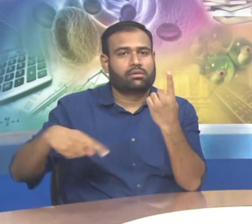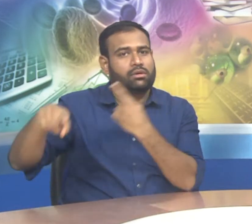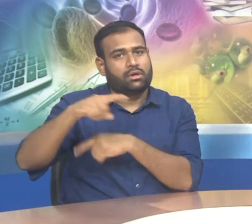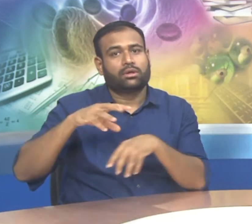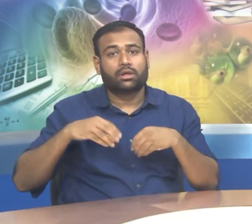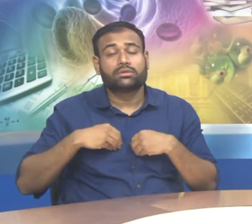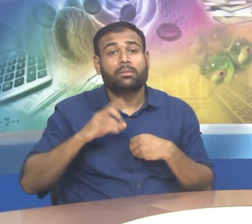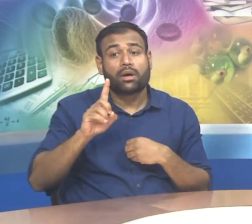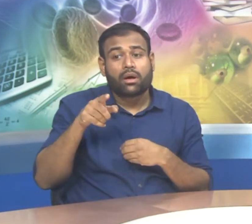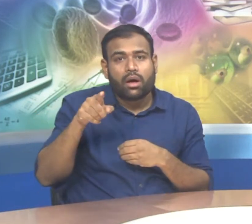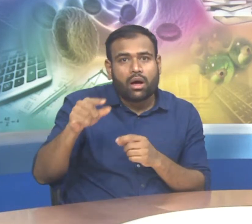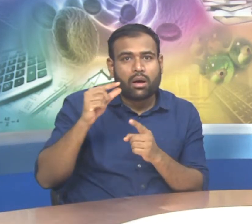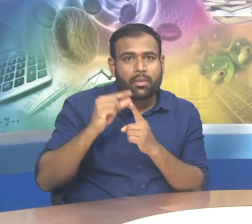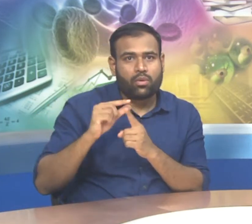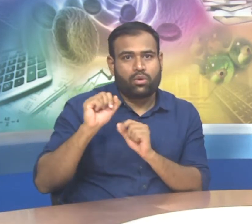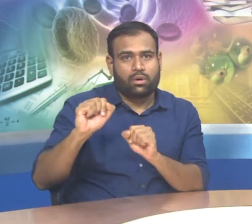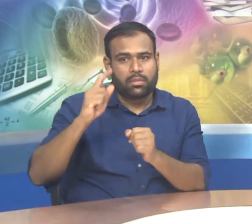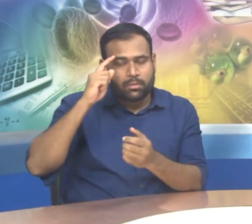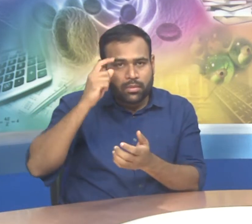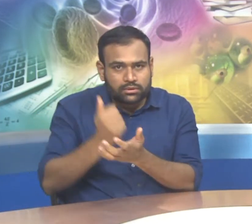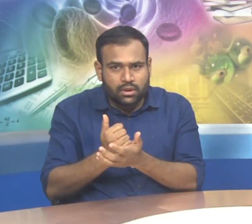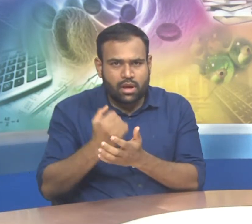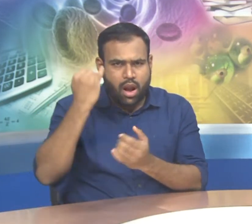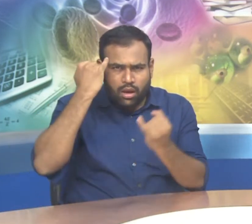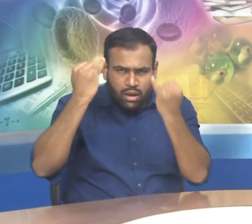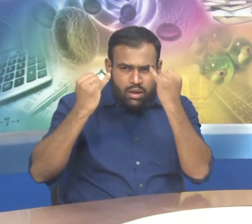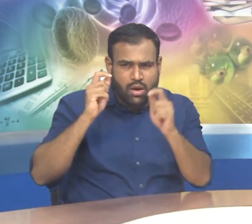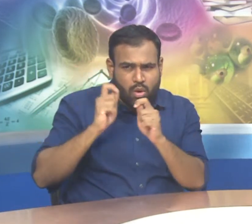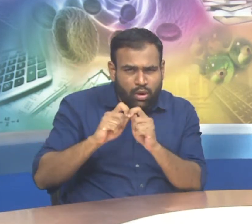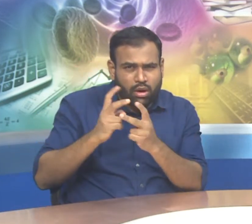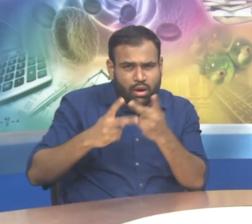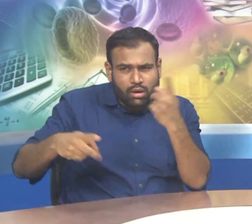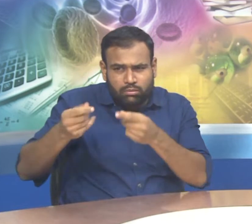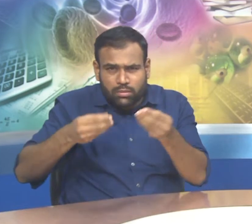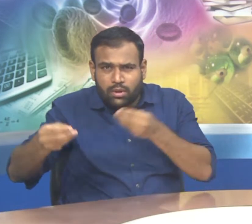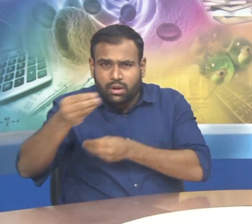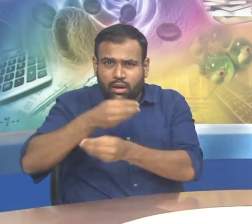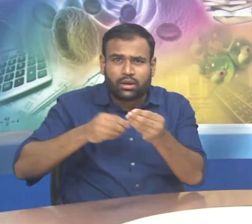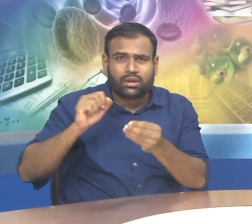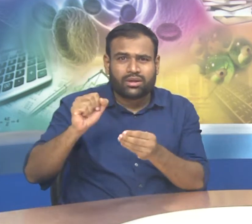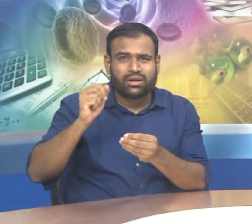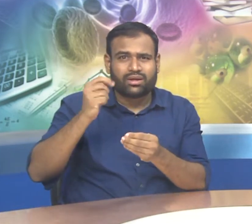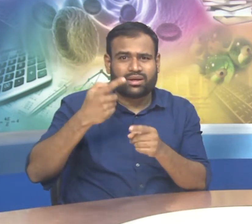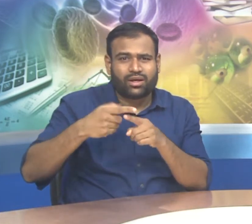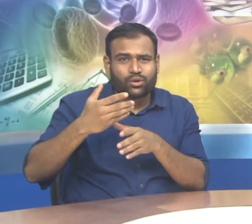And these banks are registered as companies with limited liability.